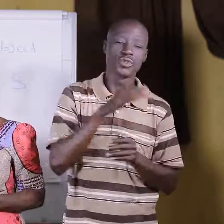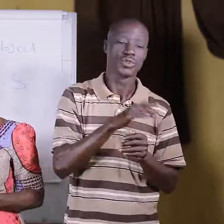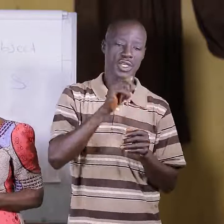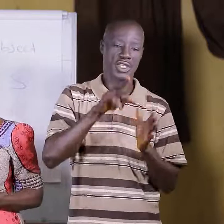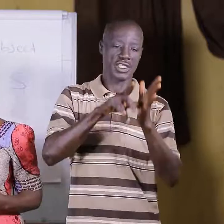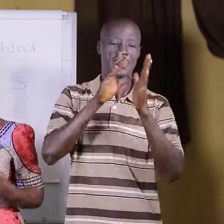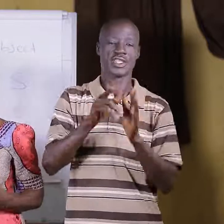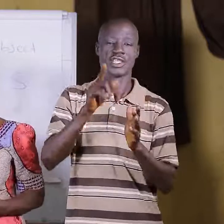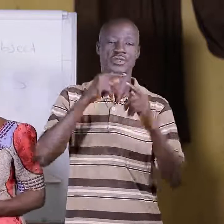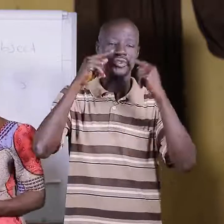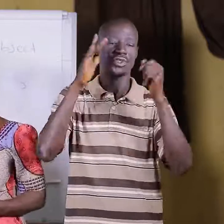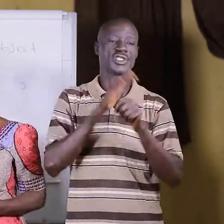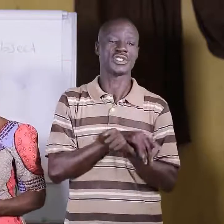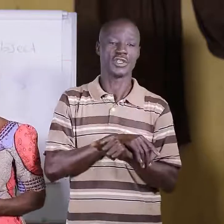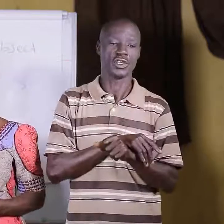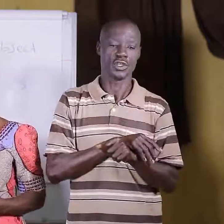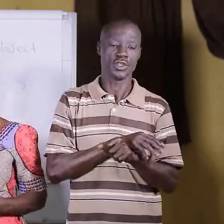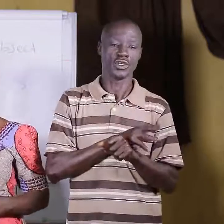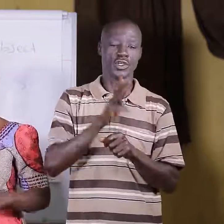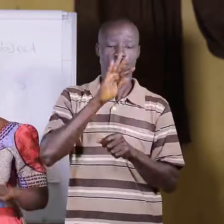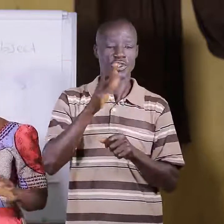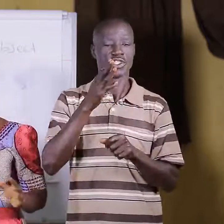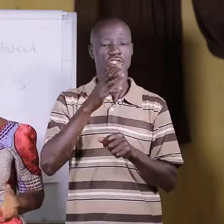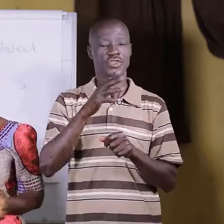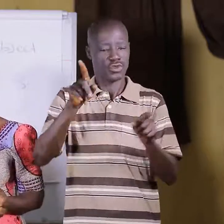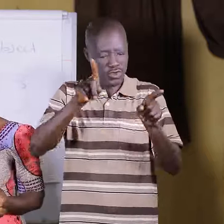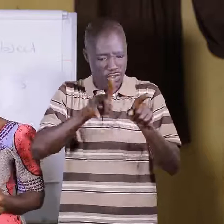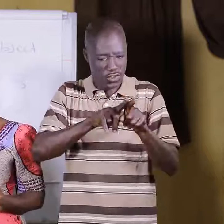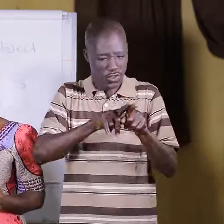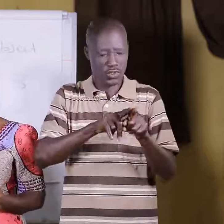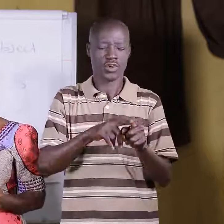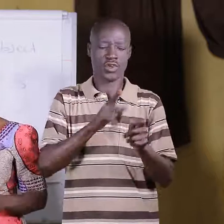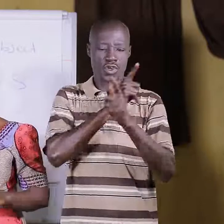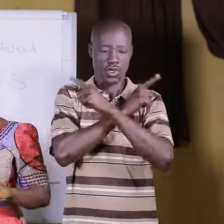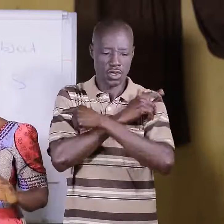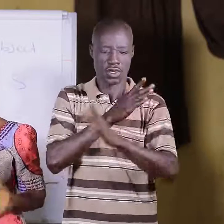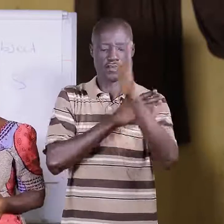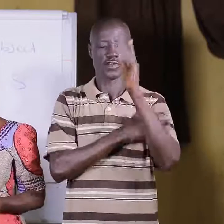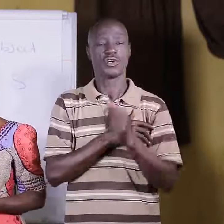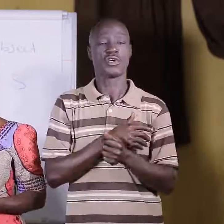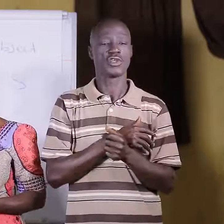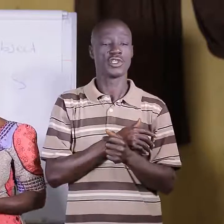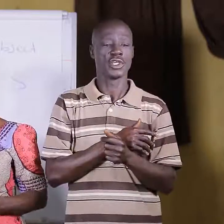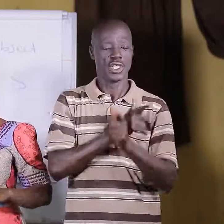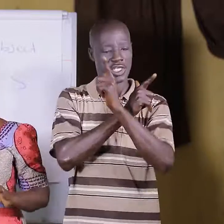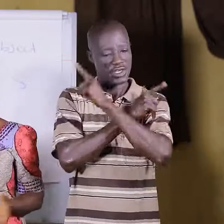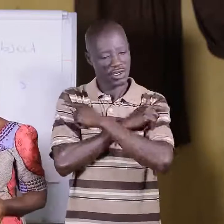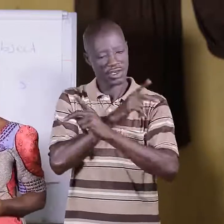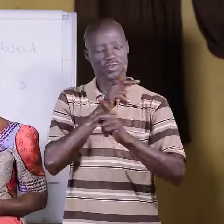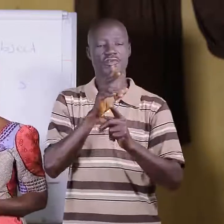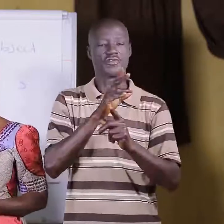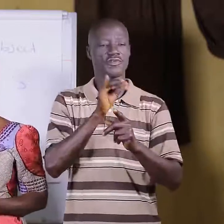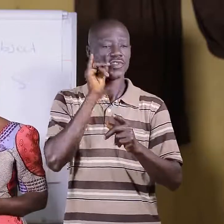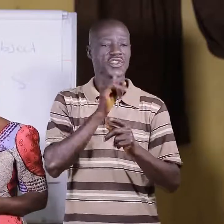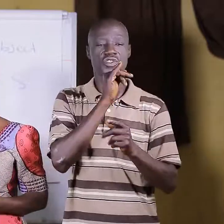leader, as a parent, you know, you love your family. You love the people you are leading. Even